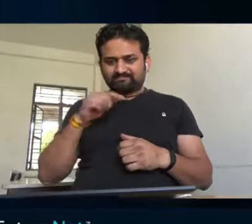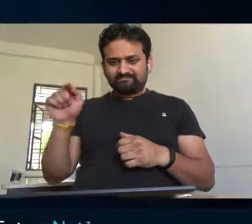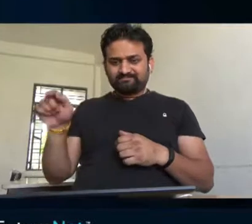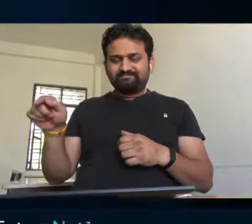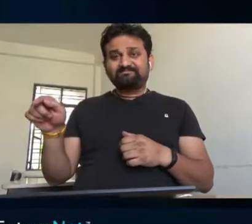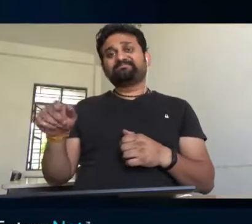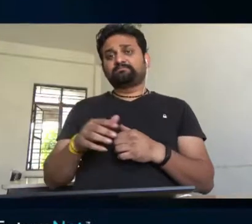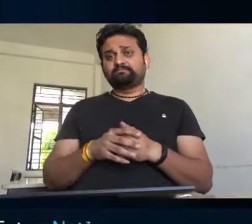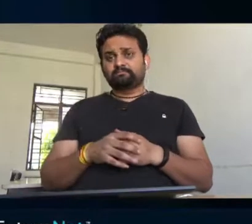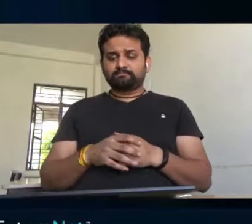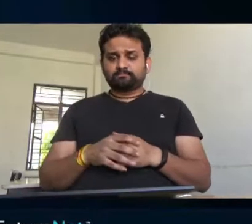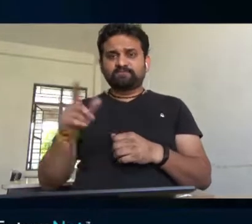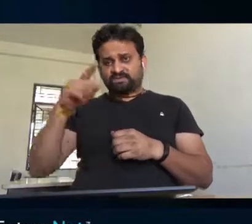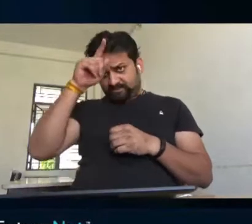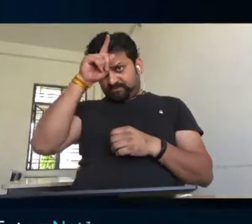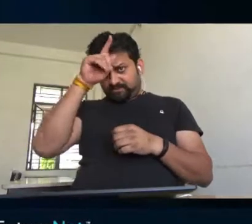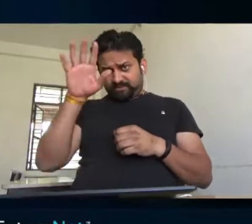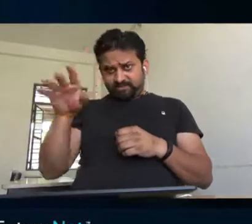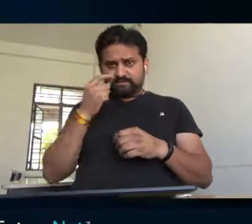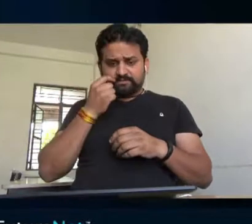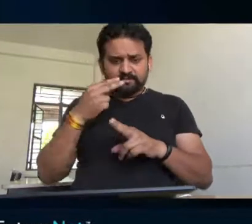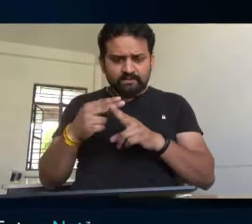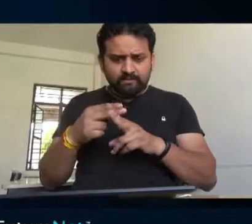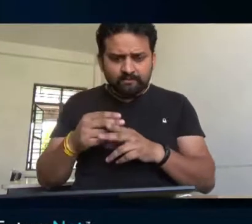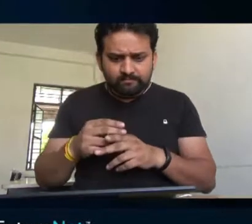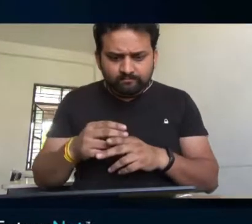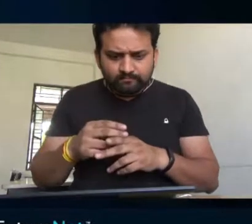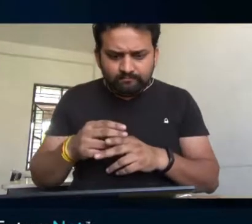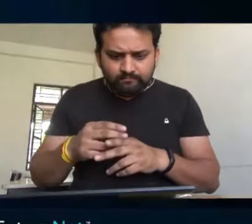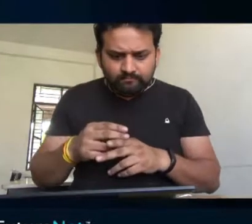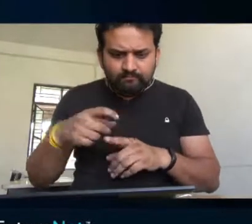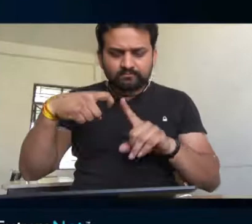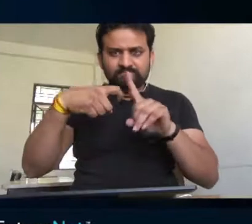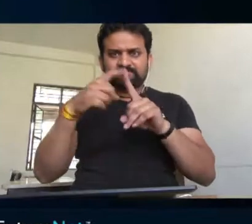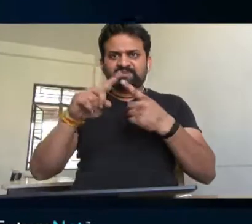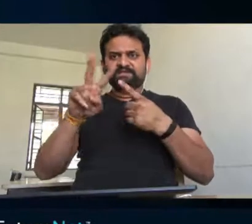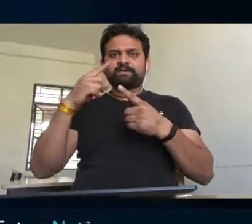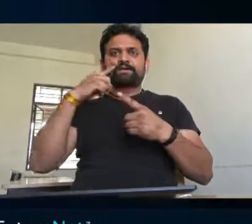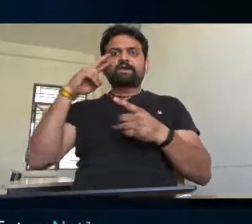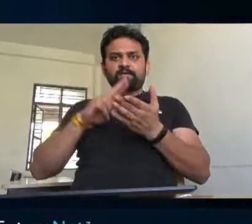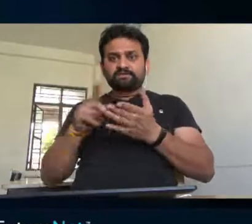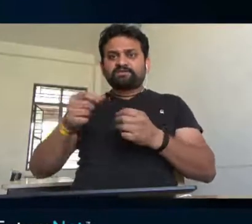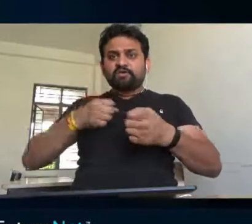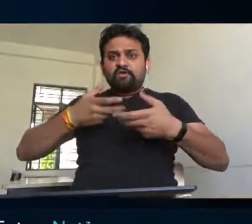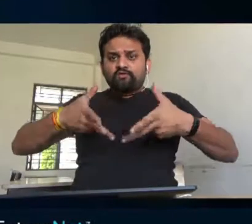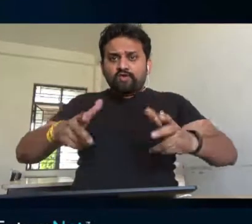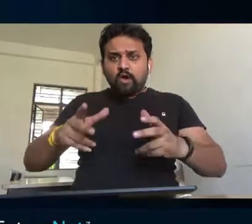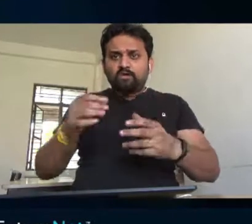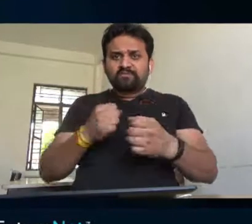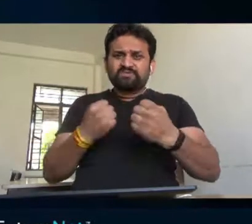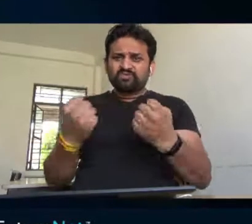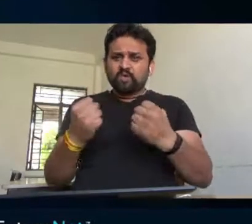ladies and gentlemen, this is an absolutely great honor for us. This gentleman, which you see here on the right side, next